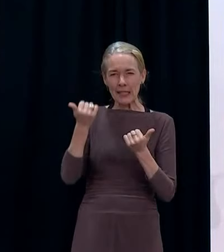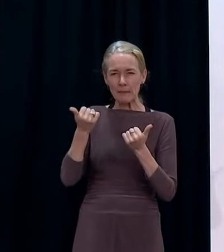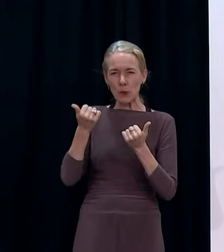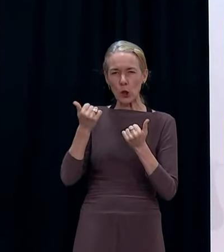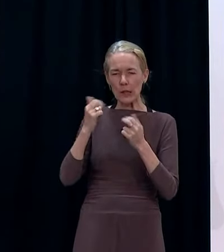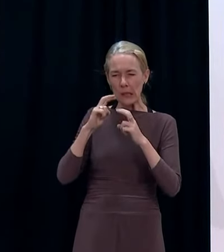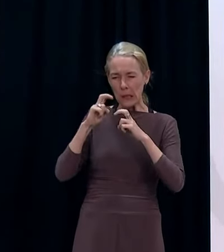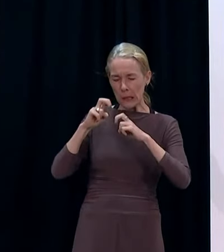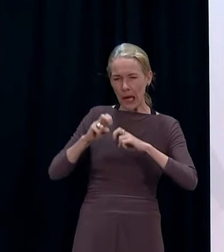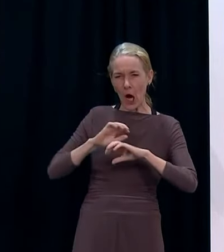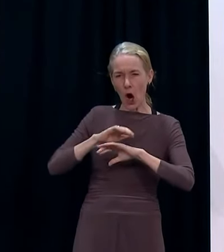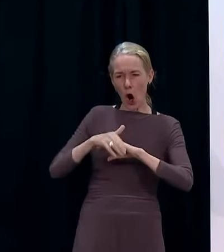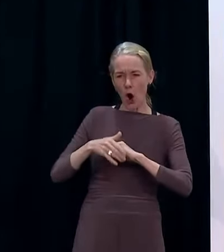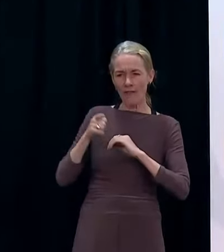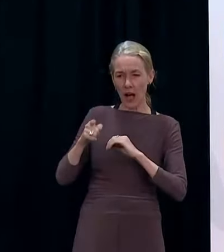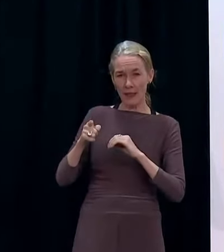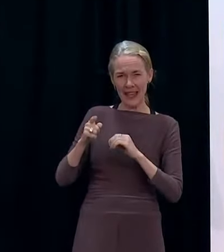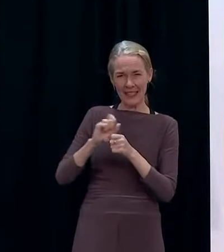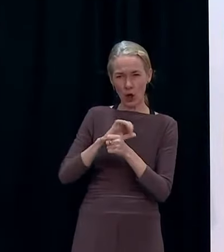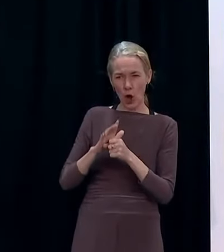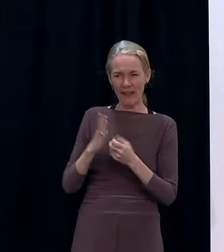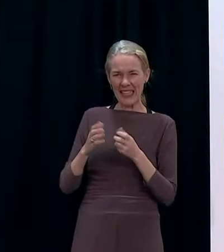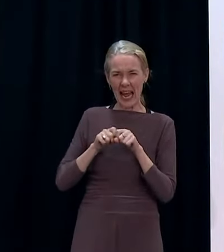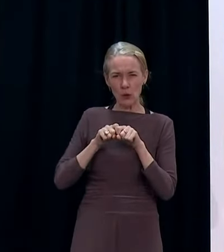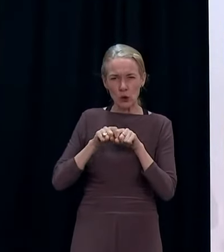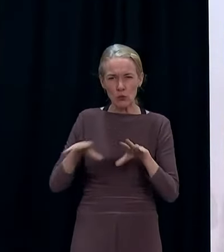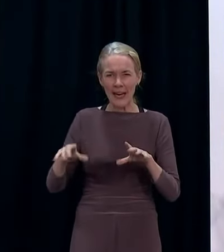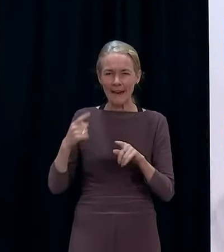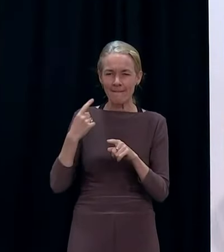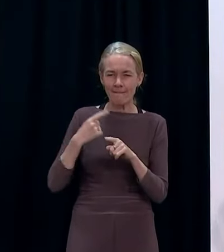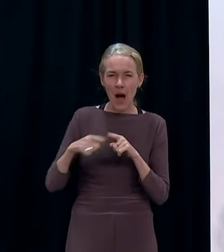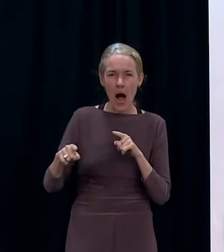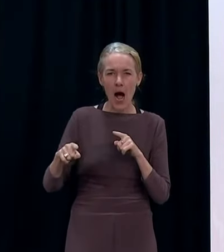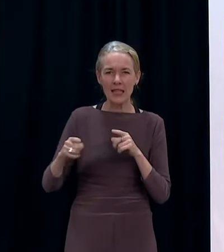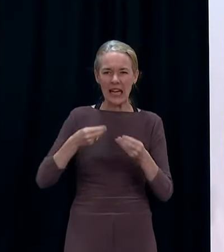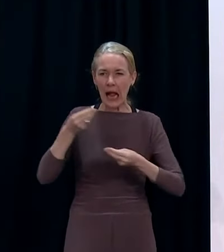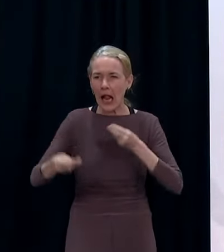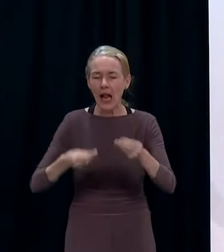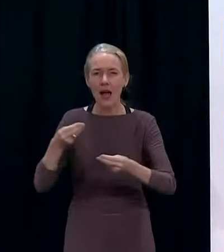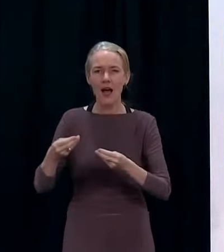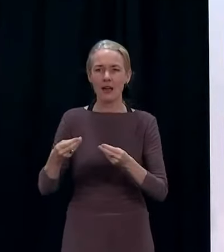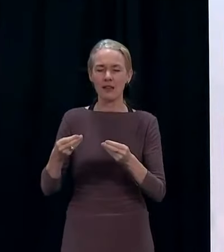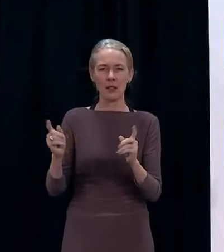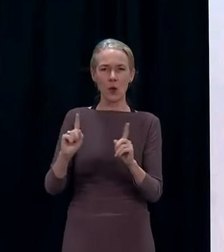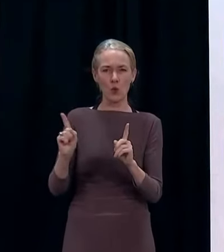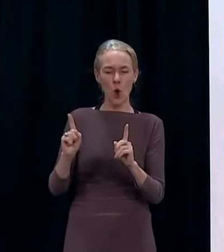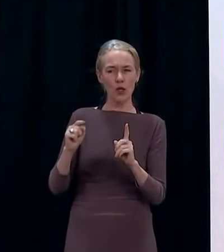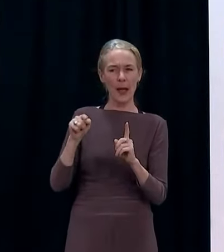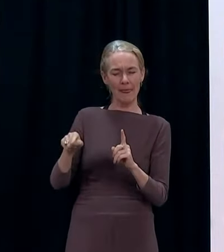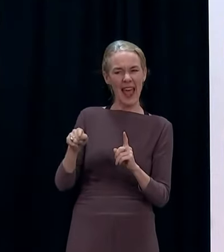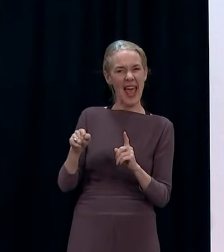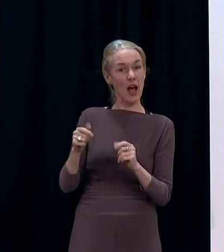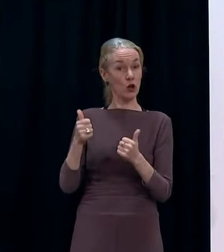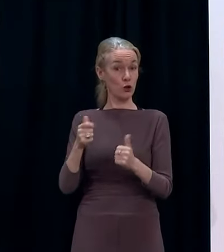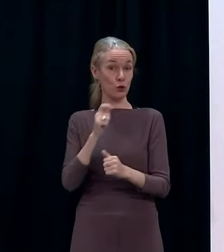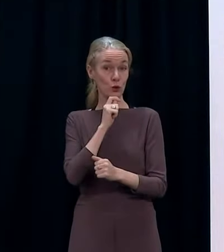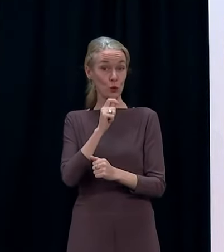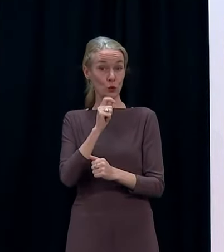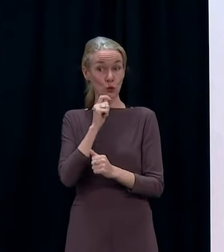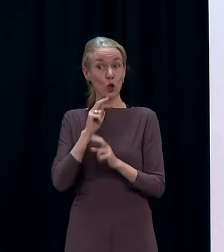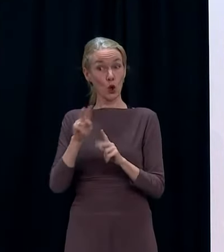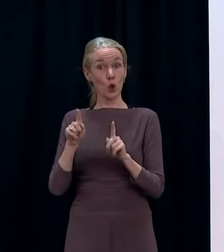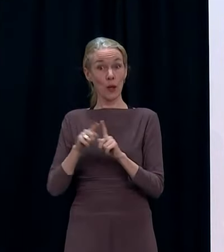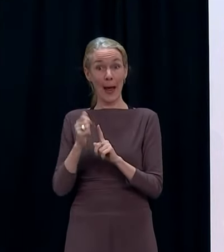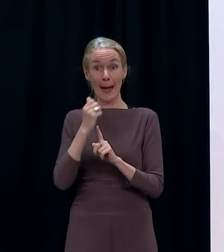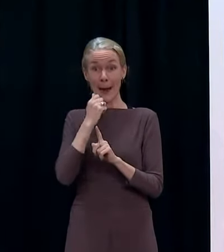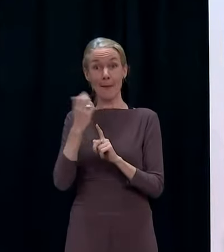now looking like it is remaining under 1, which means cases will continue to decline and we are successfully breaking chains of transmission.